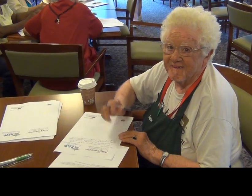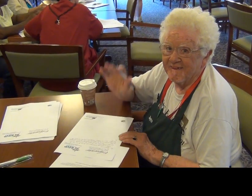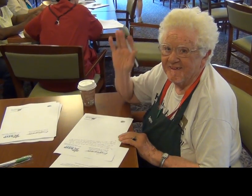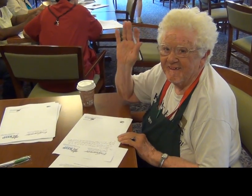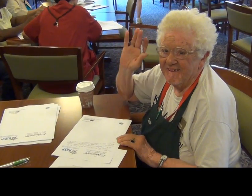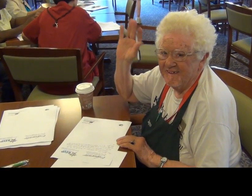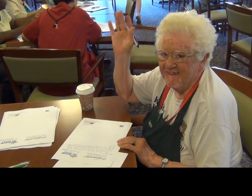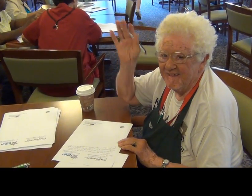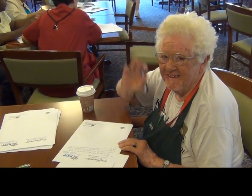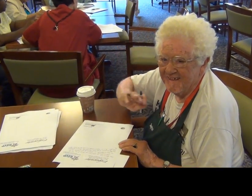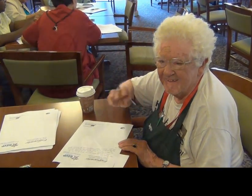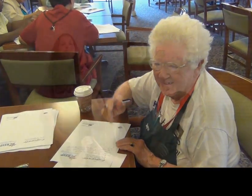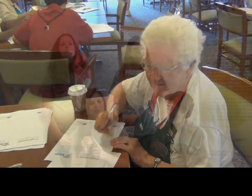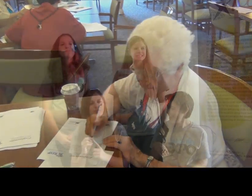change in a moment.